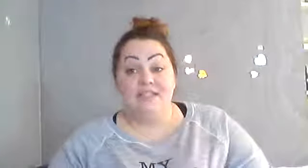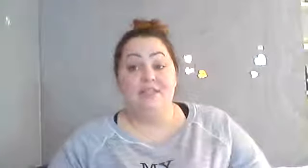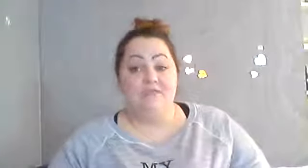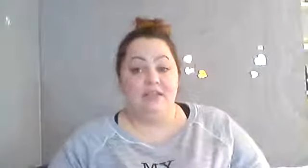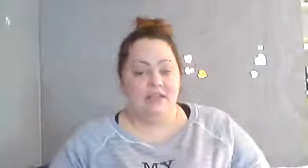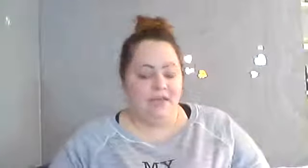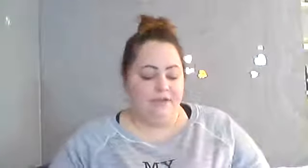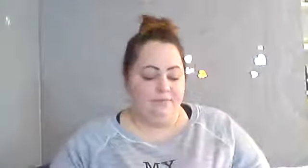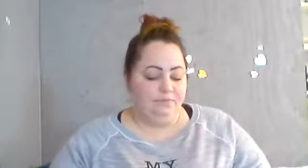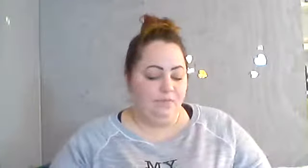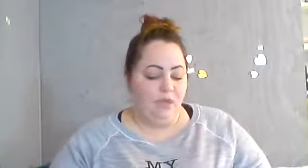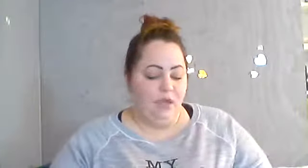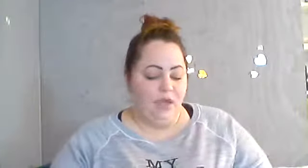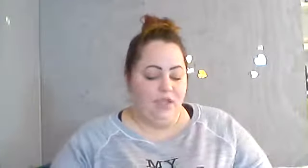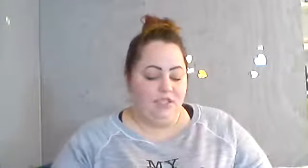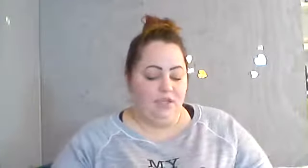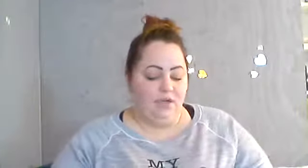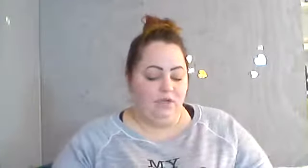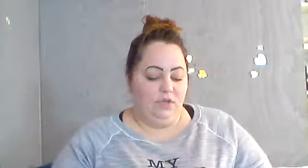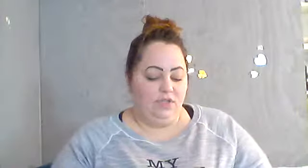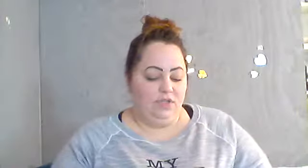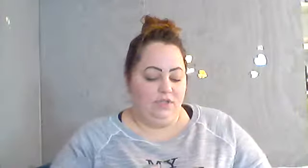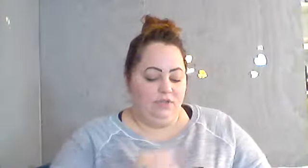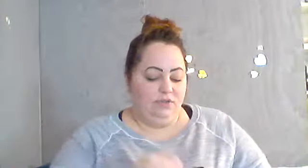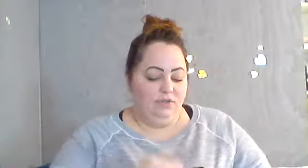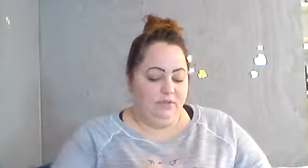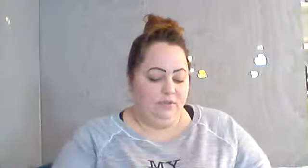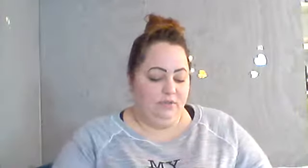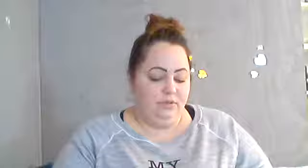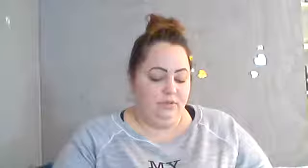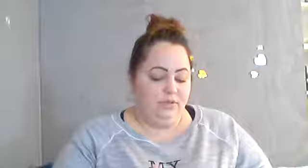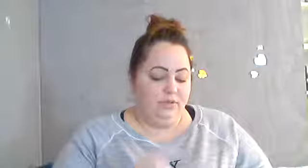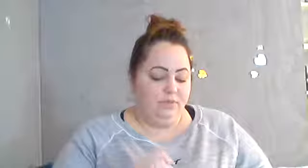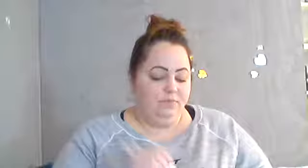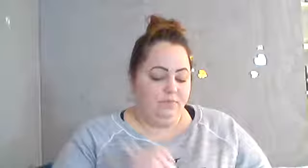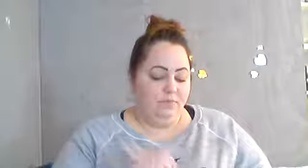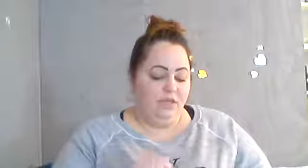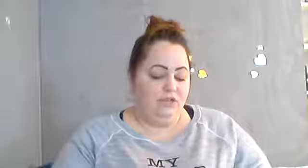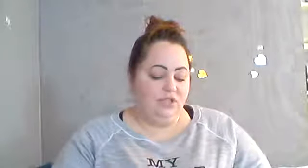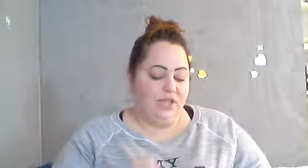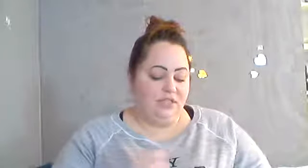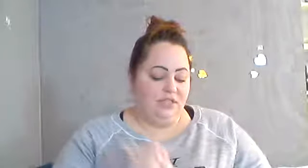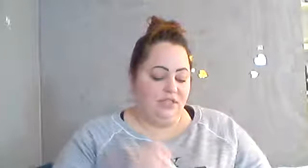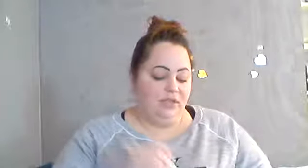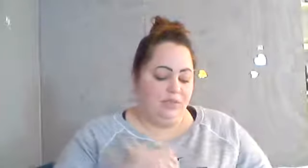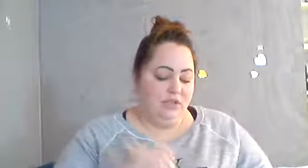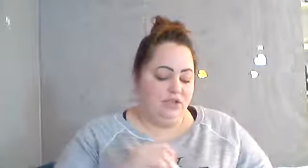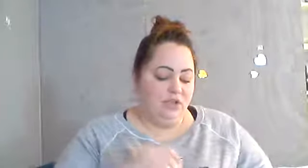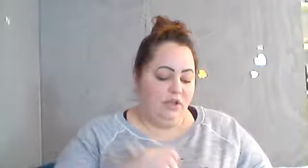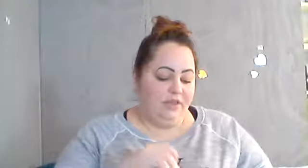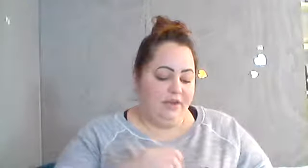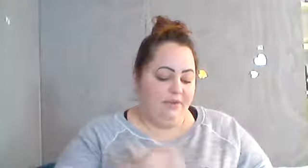and stuff like that. And I just love watching their YouTube. He usually has this girl named Rachel on there.